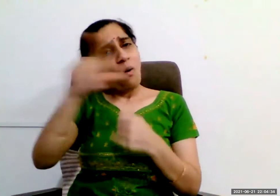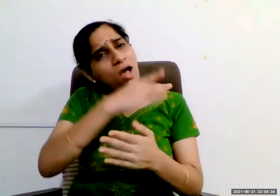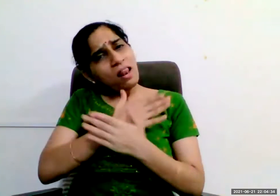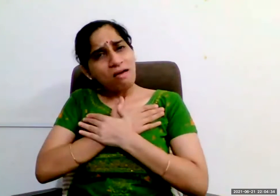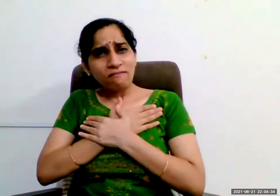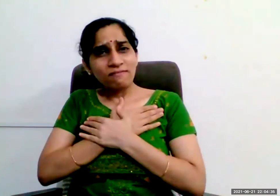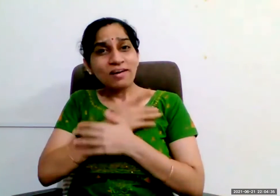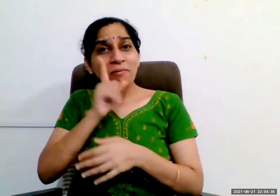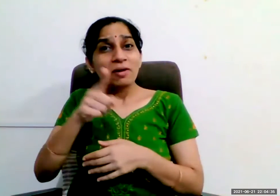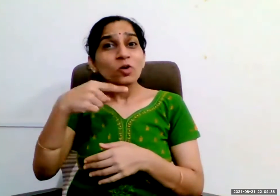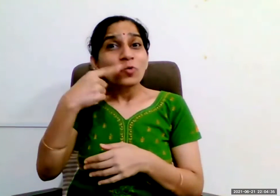then we become very special.